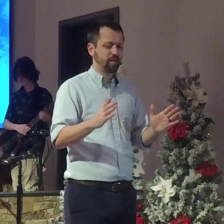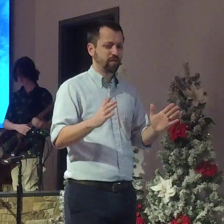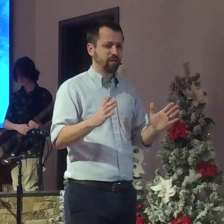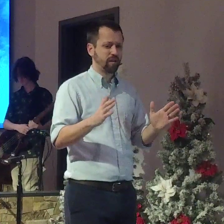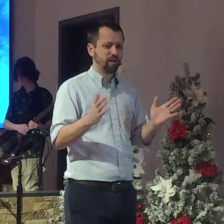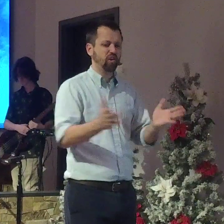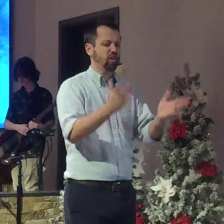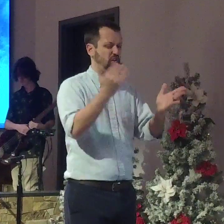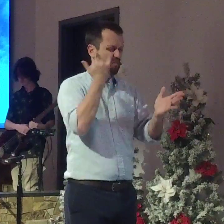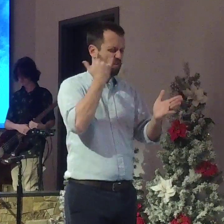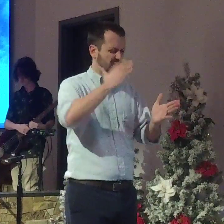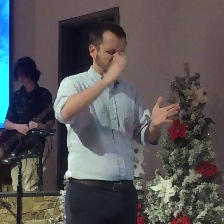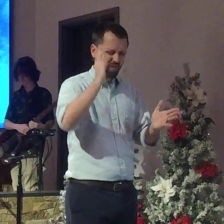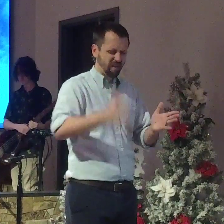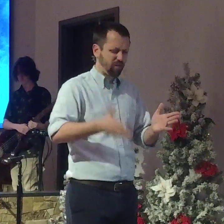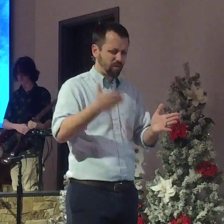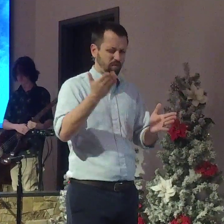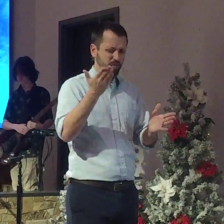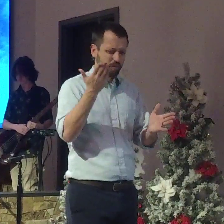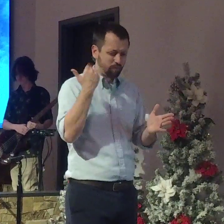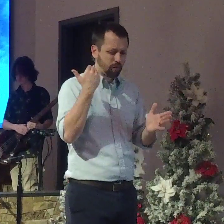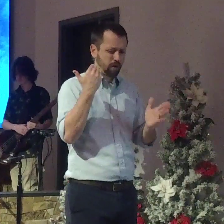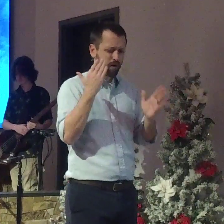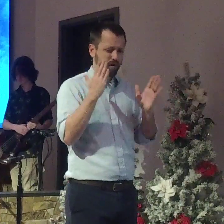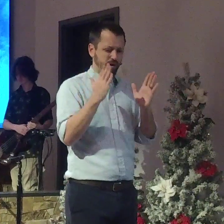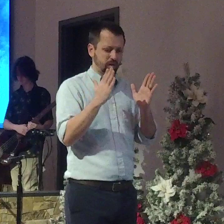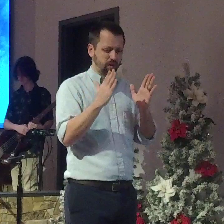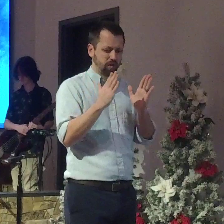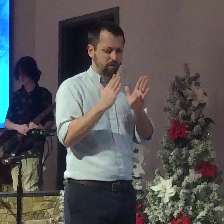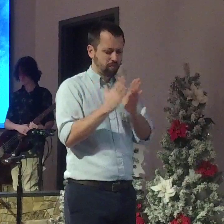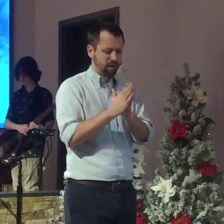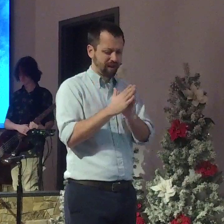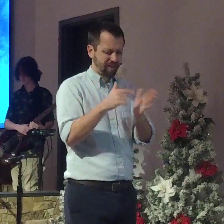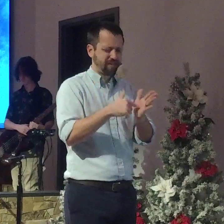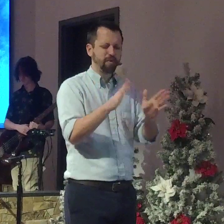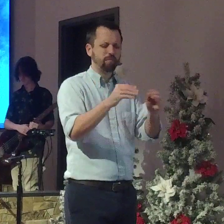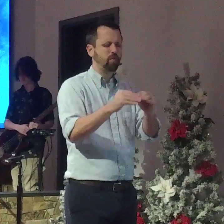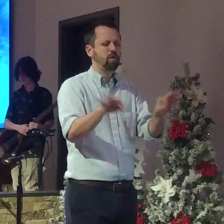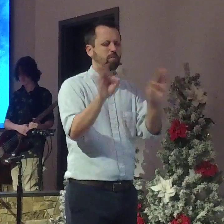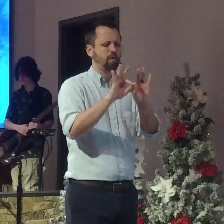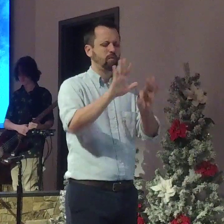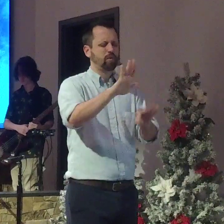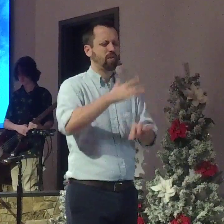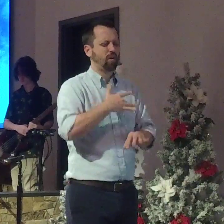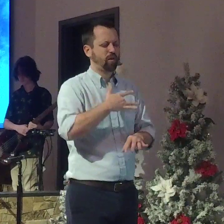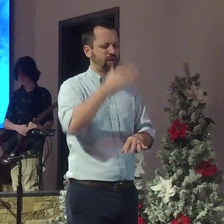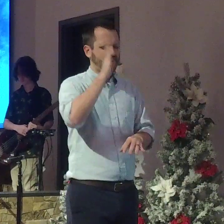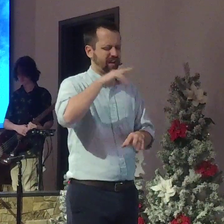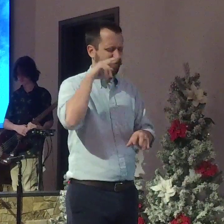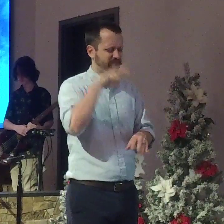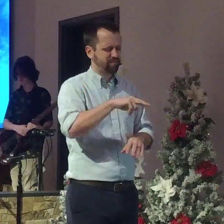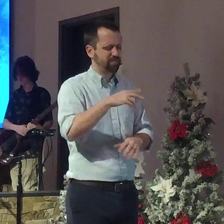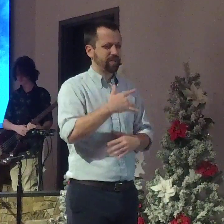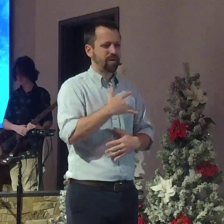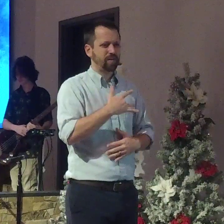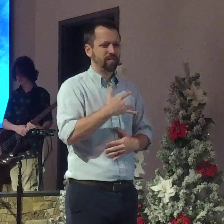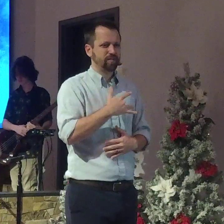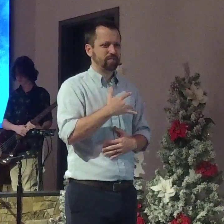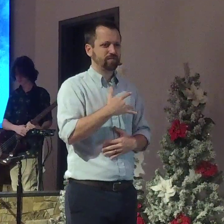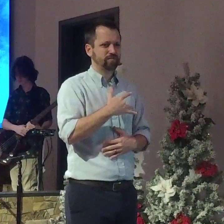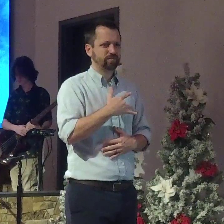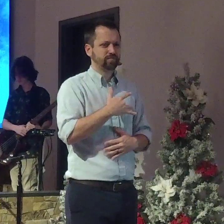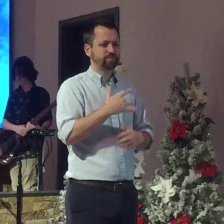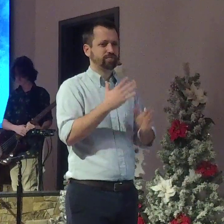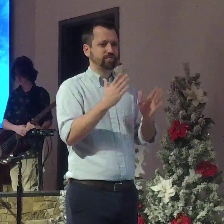a relationship with God through Jesus Christ. Maybe today you've heard the message of what we call the gospel. You've heard it for the